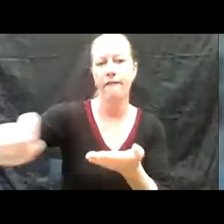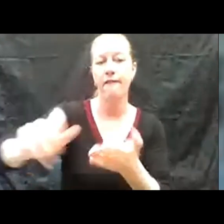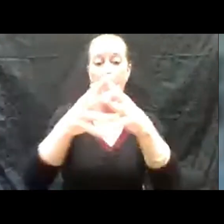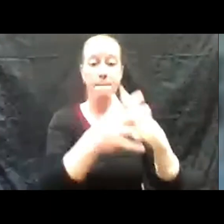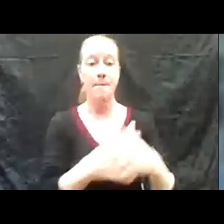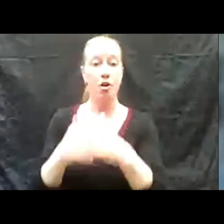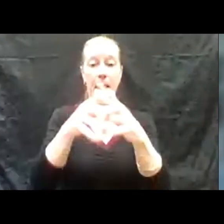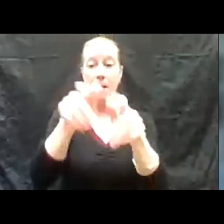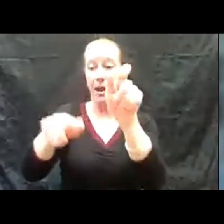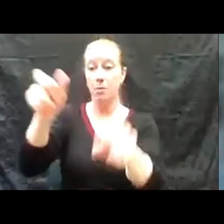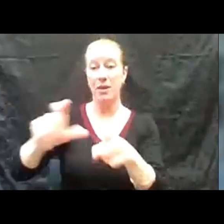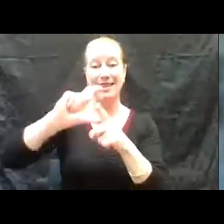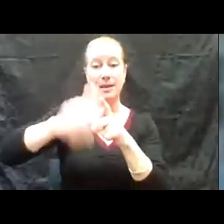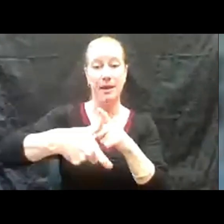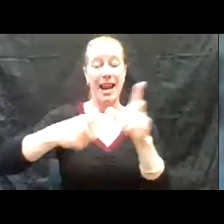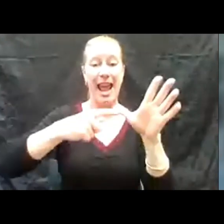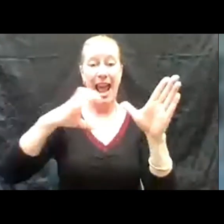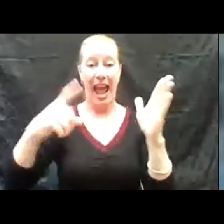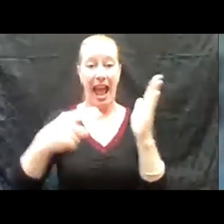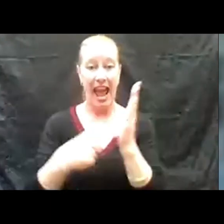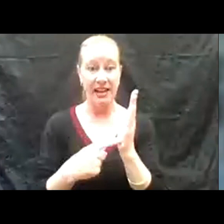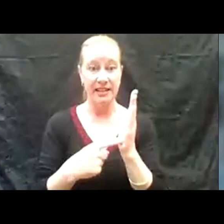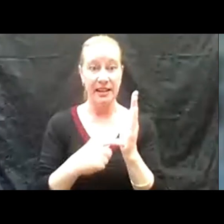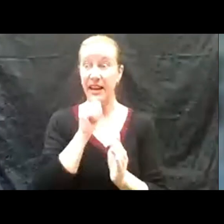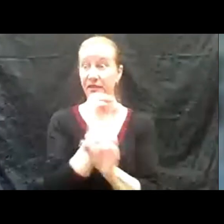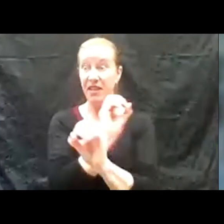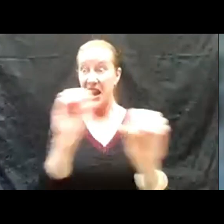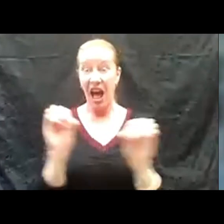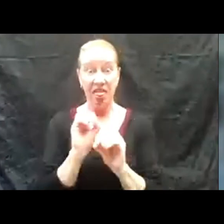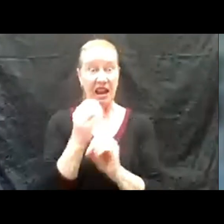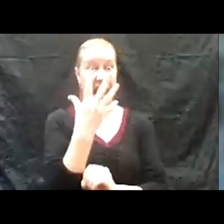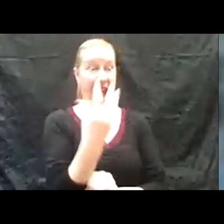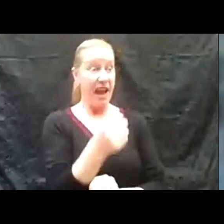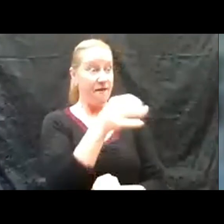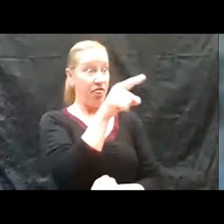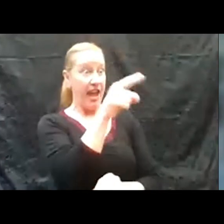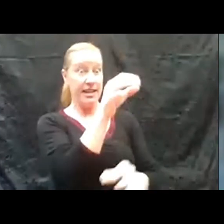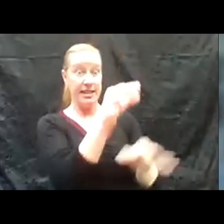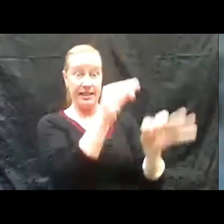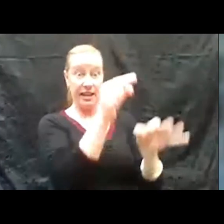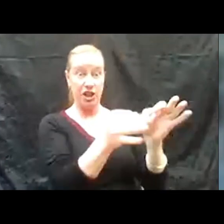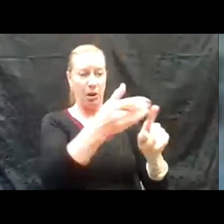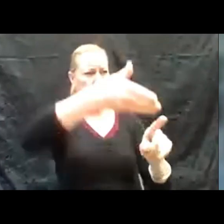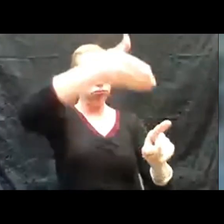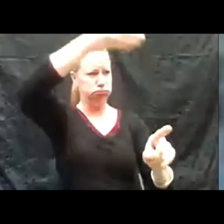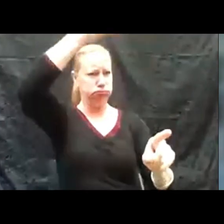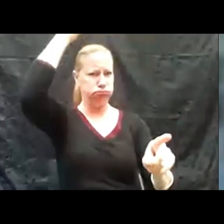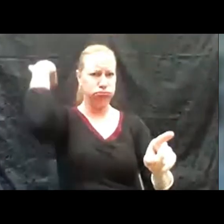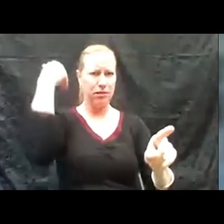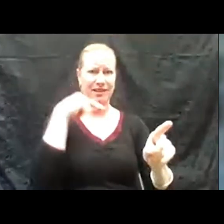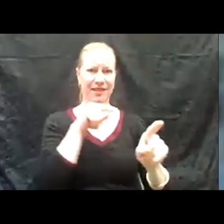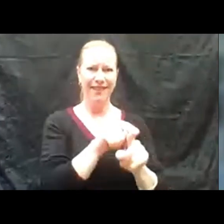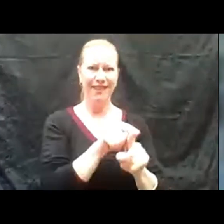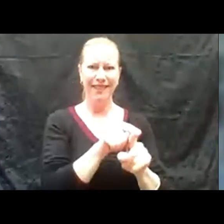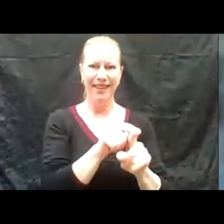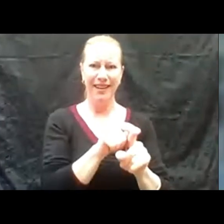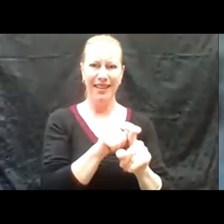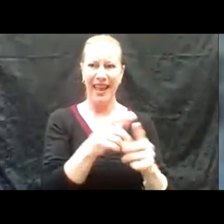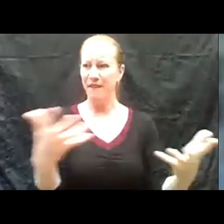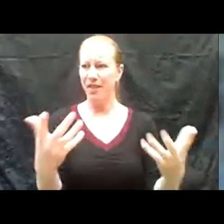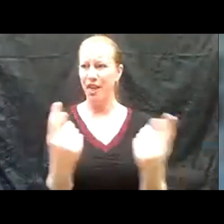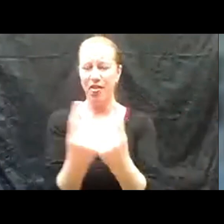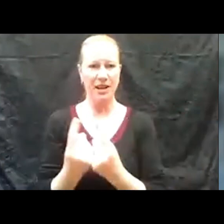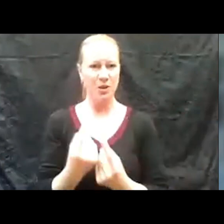Act. And if we didn't have that, decision from that guy a long time ago, even the stuff that we